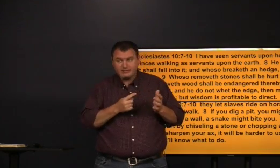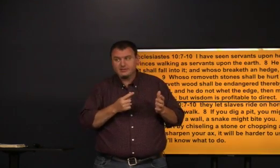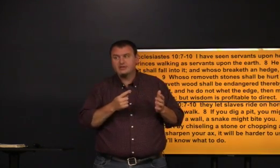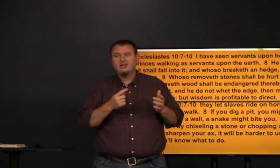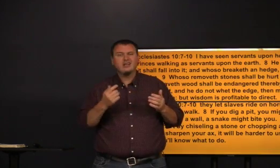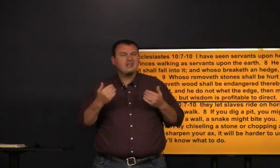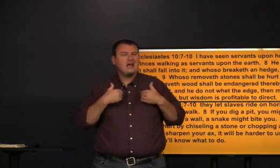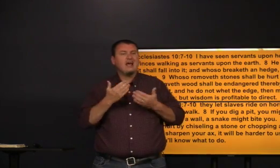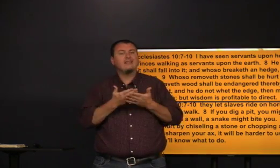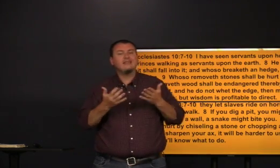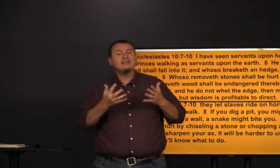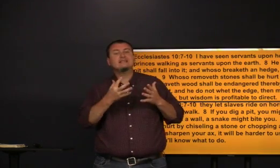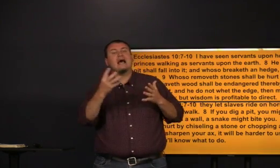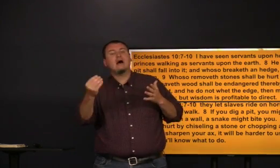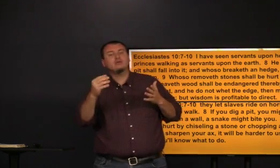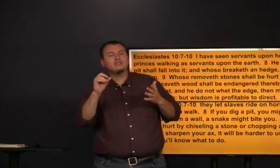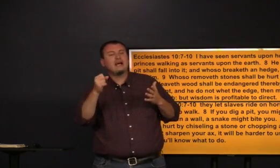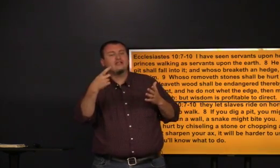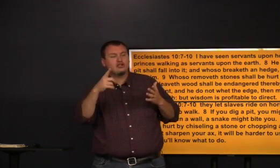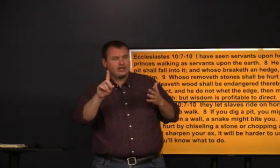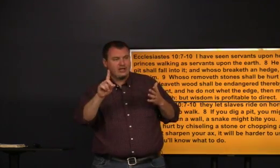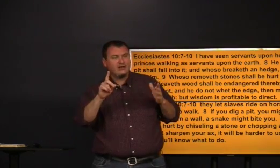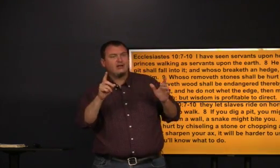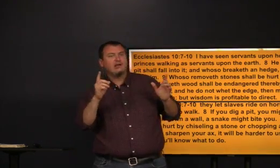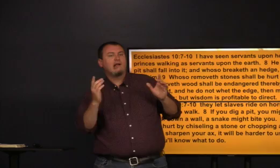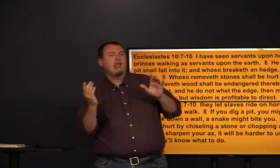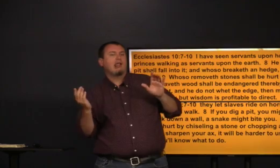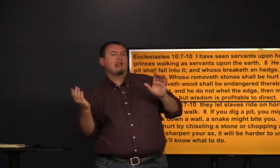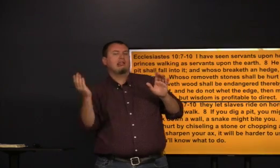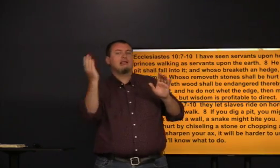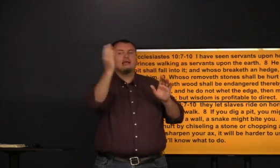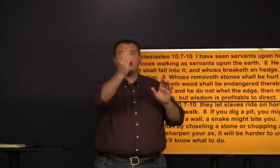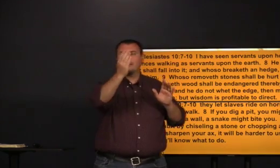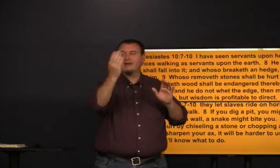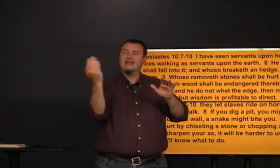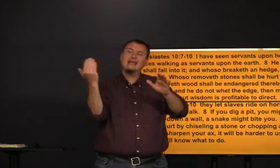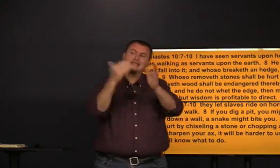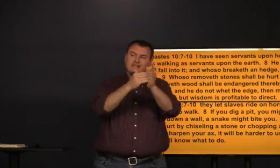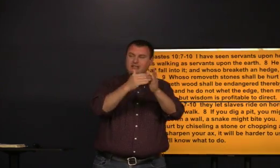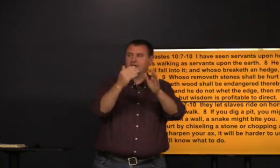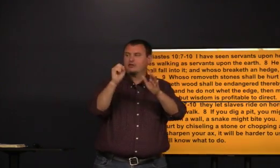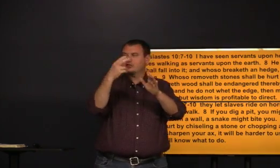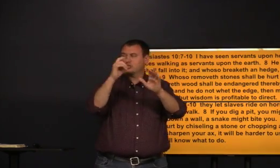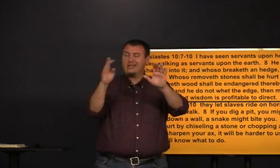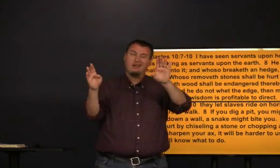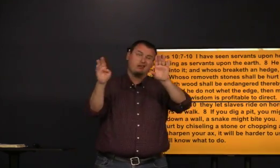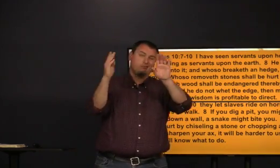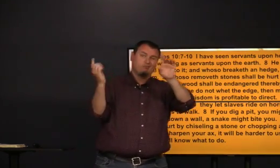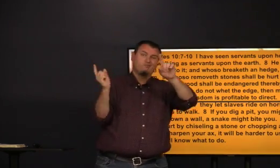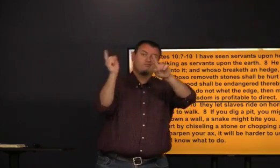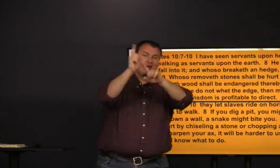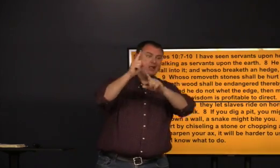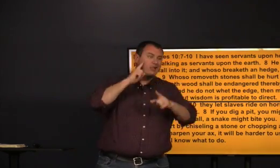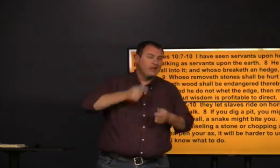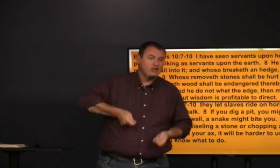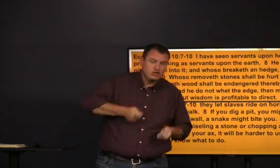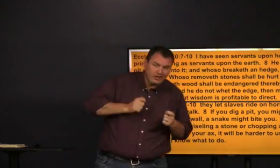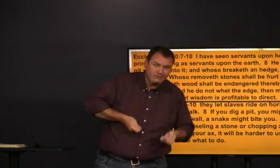Sometimes he had things outside the shed, leaned up against the shed, like